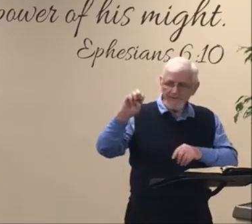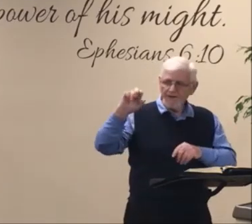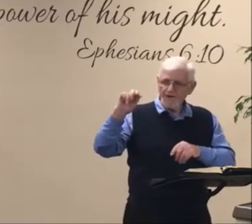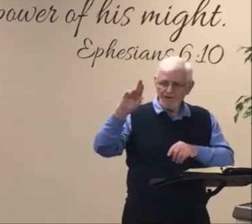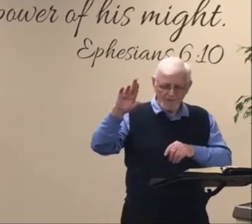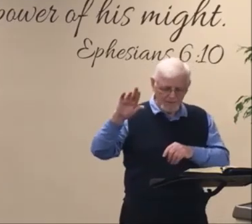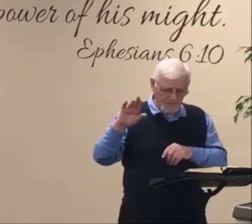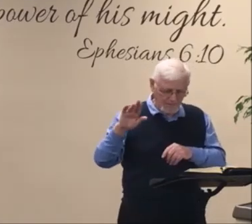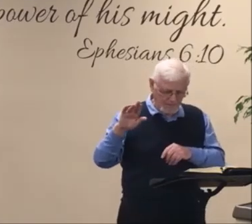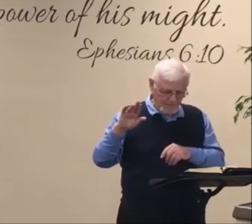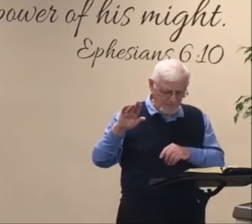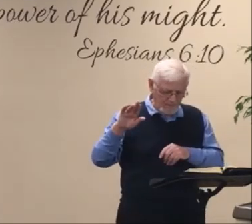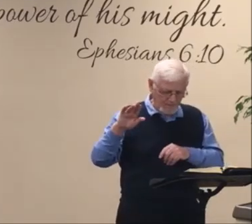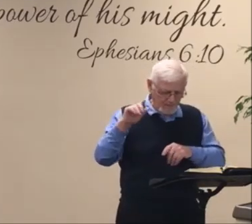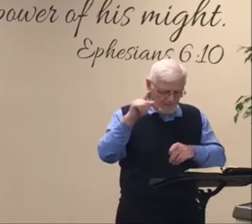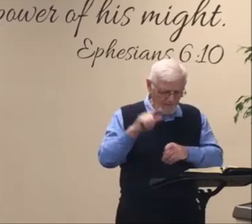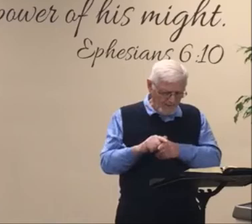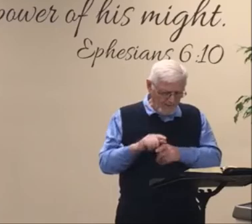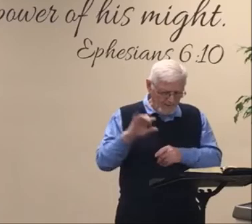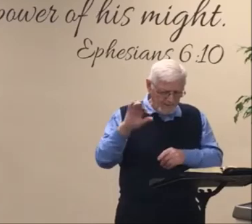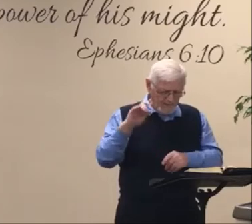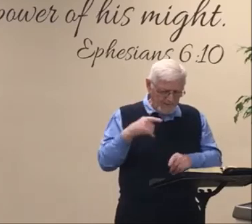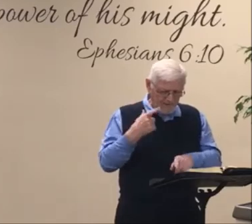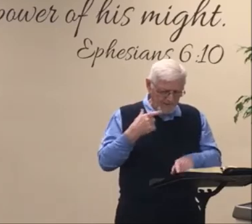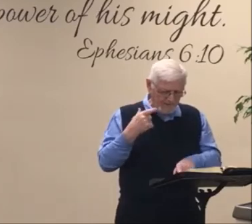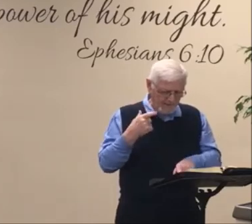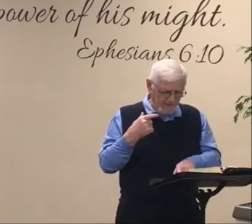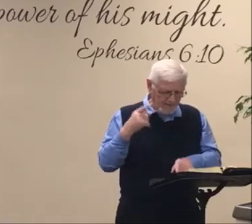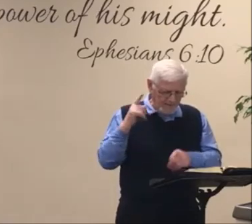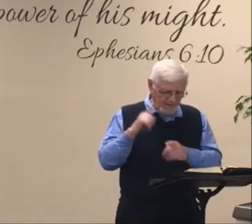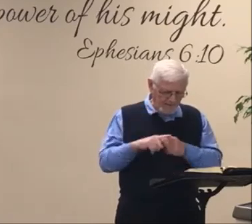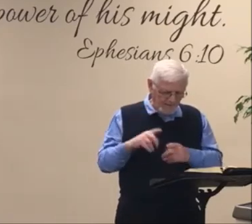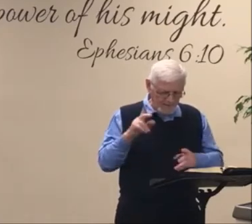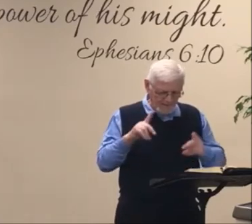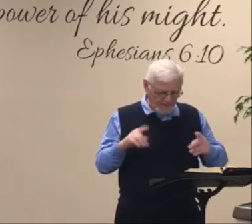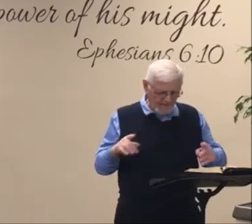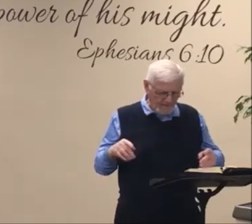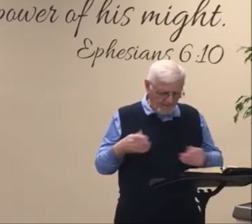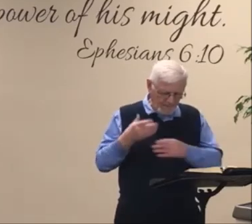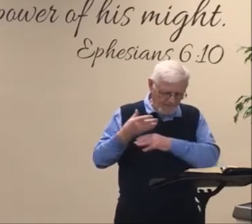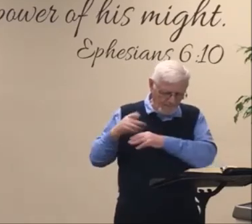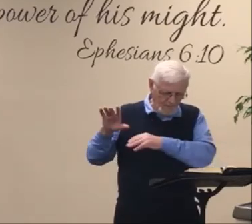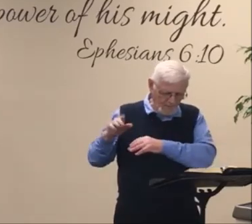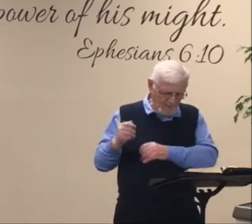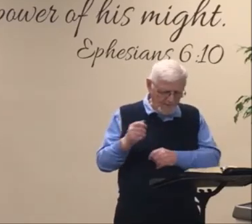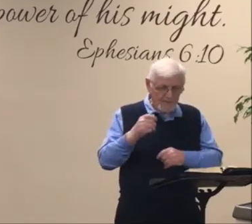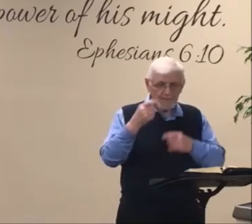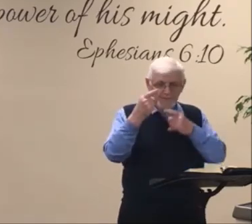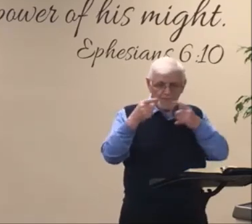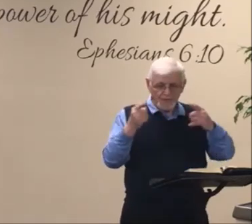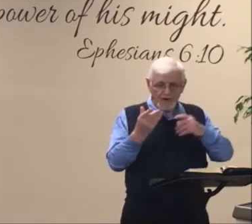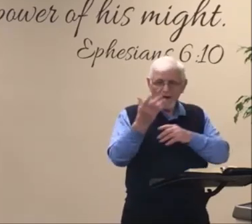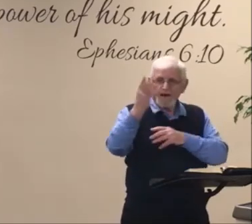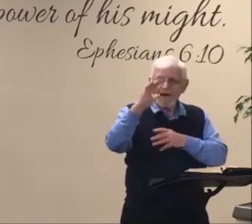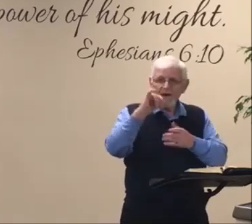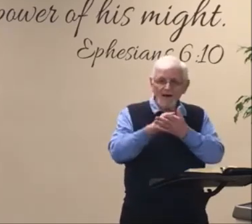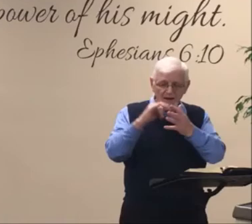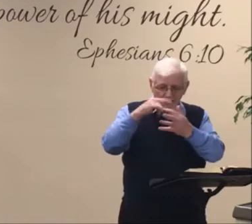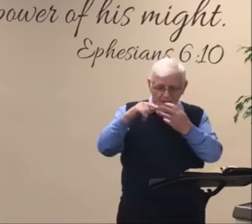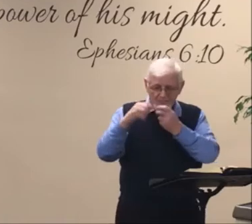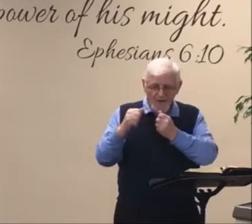brother. And Jacob said unto his household and to all that are with him, put away the strange gods that are among you, and be